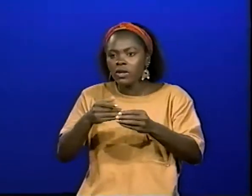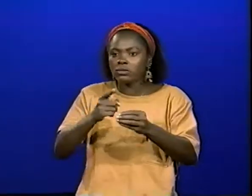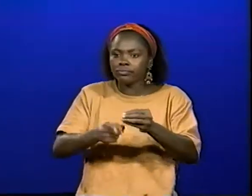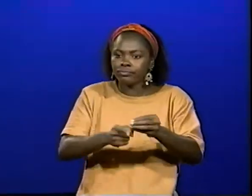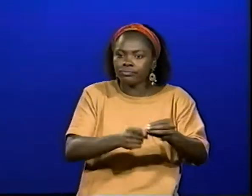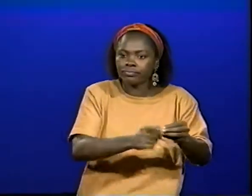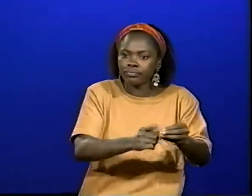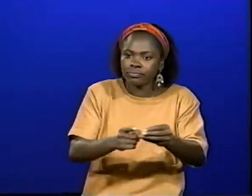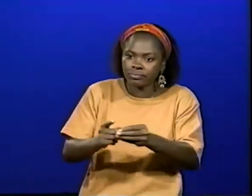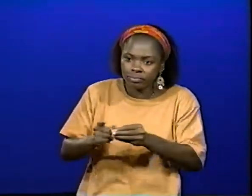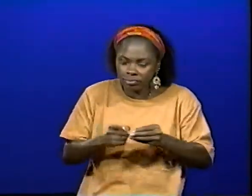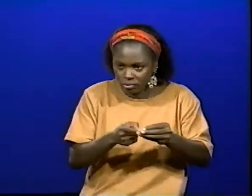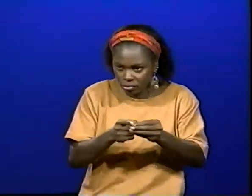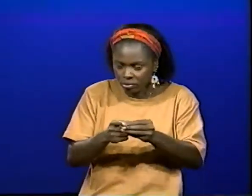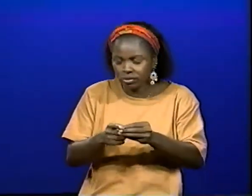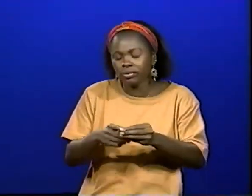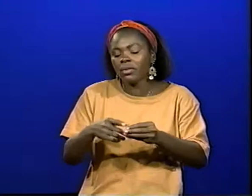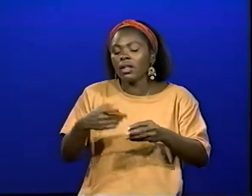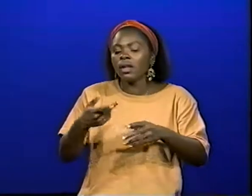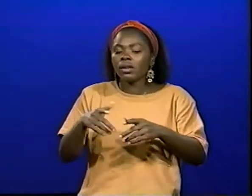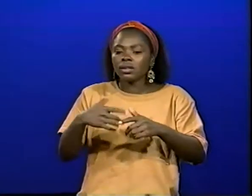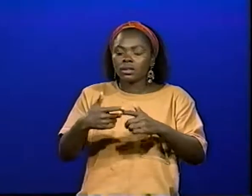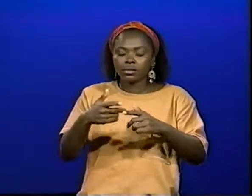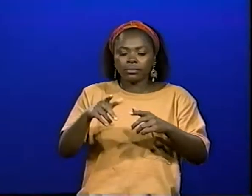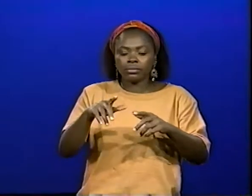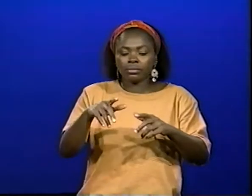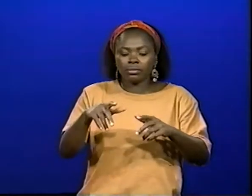them first and then chop them.